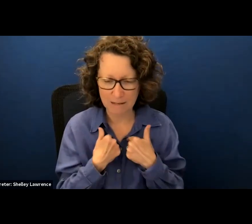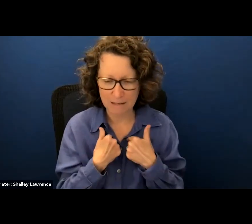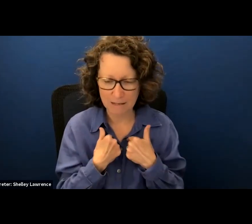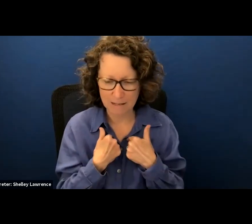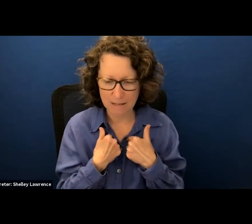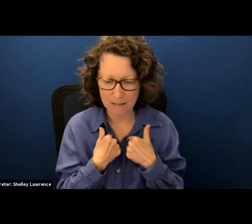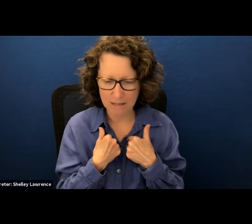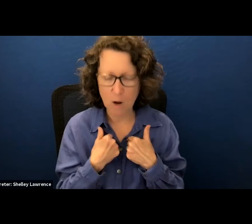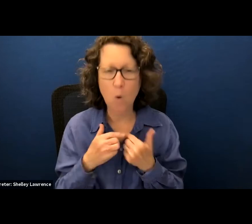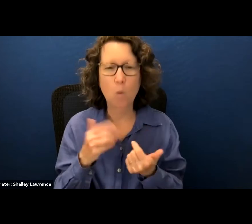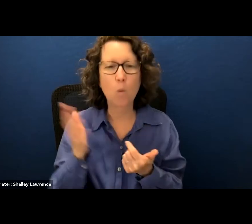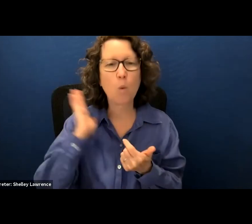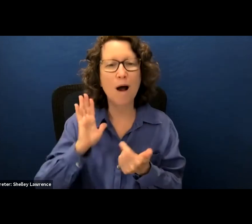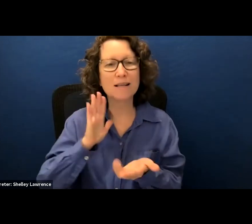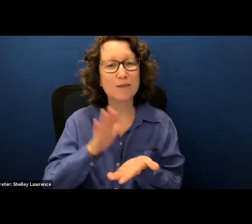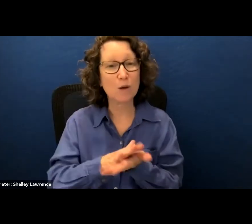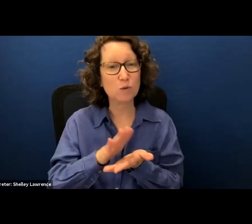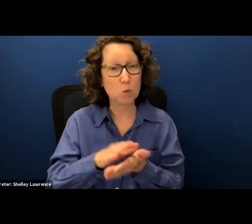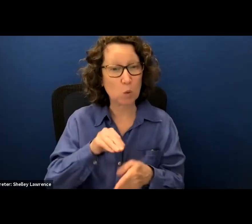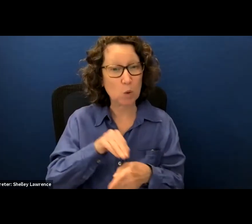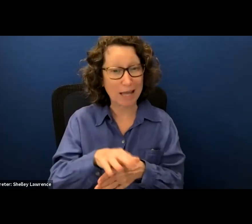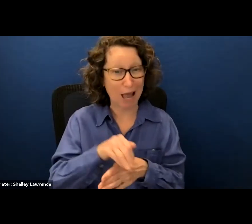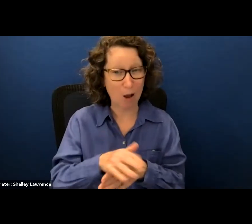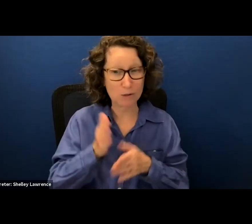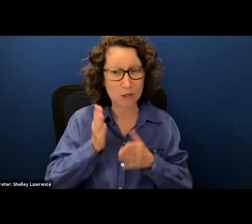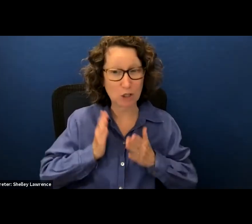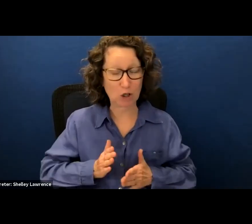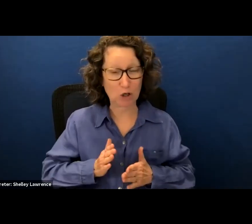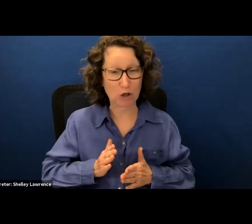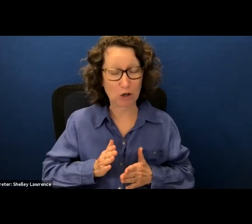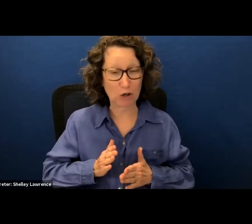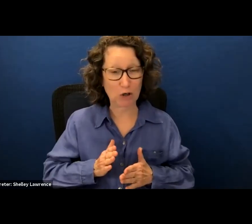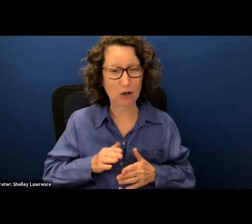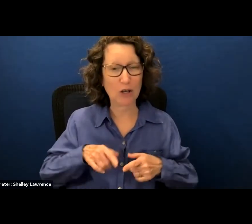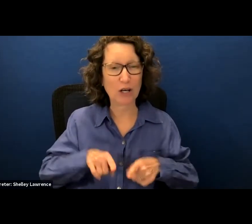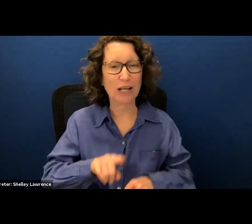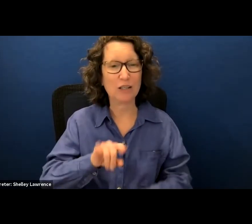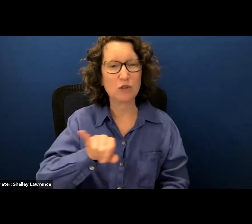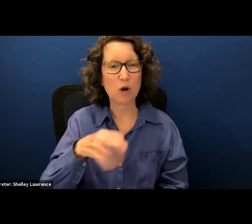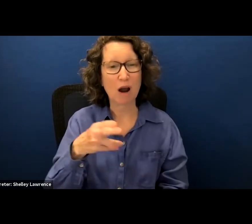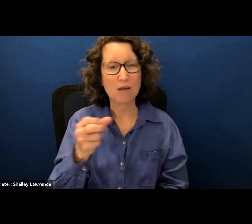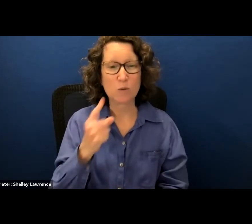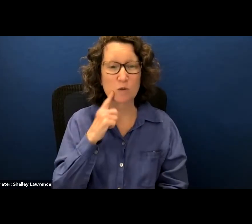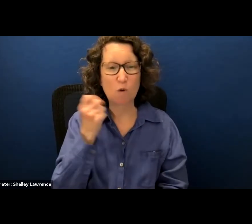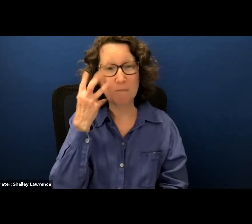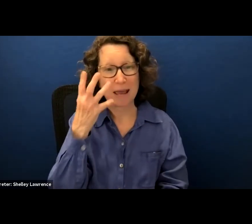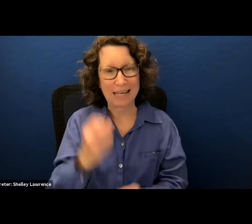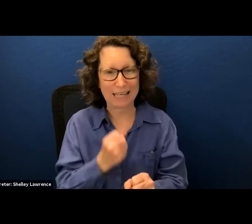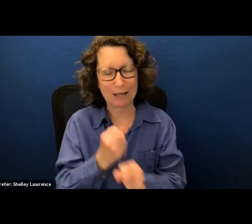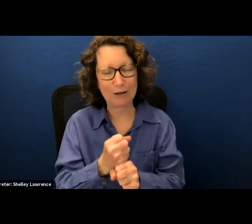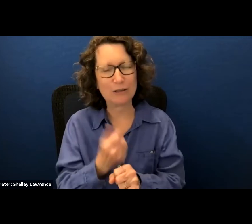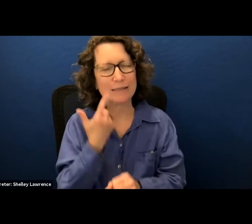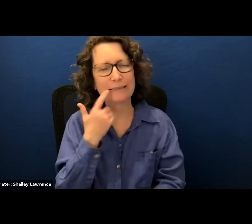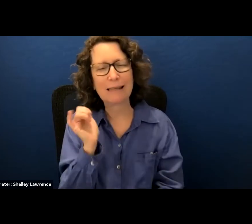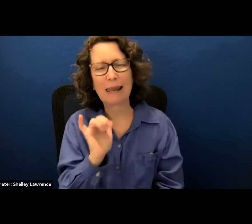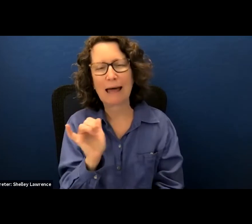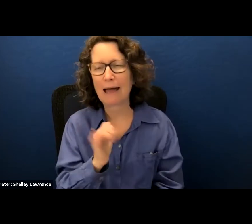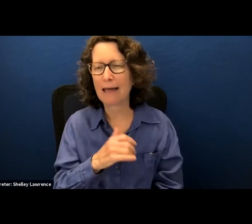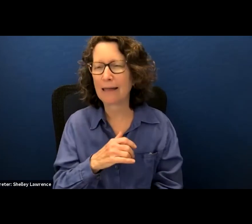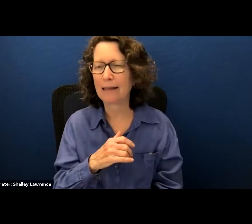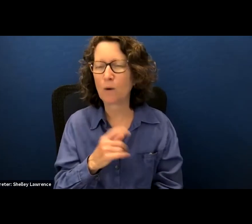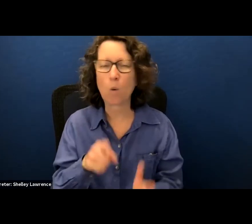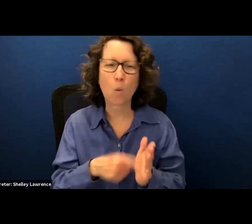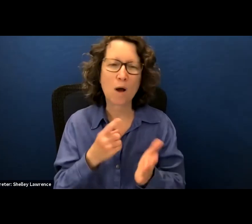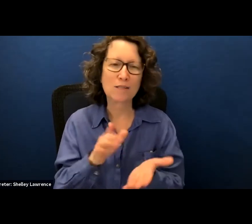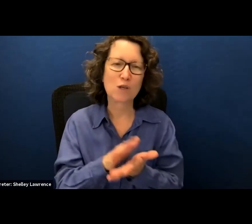I was a school counselor in our junior highs for a number of years, and it's like once a